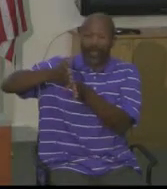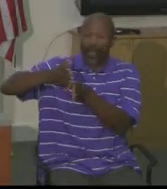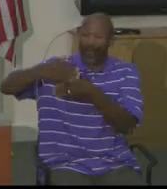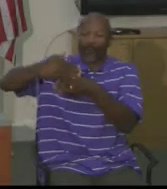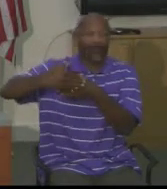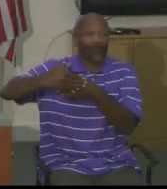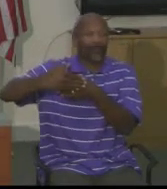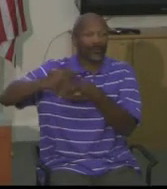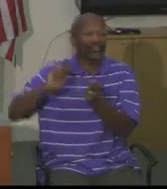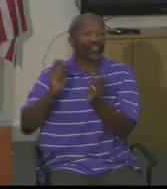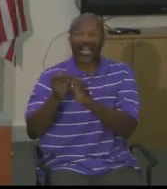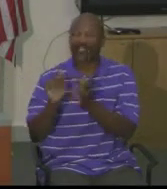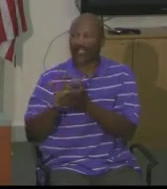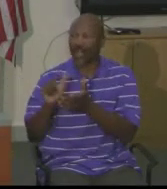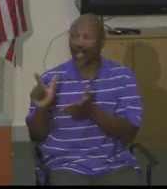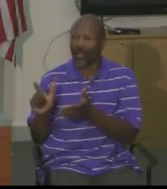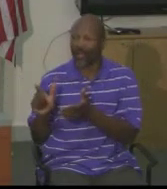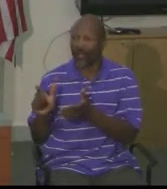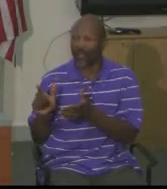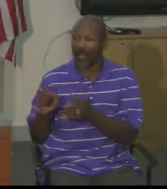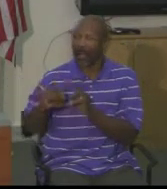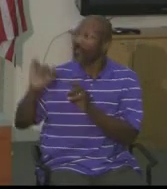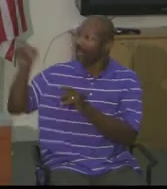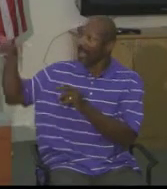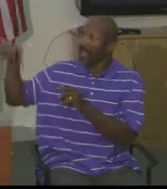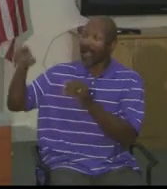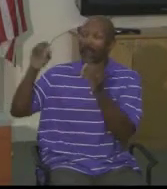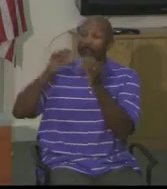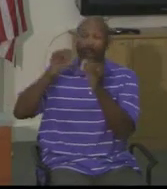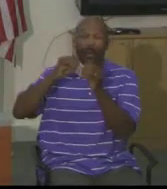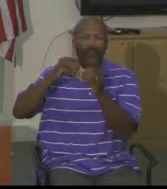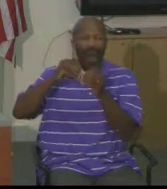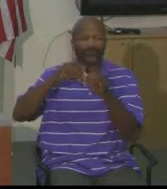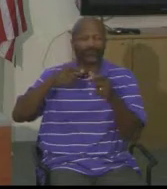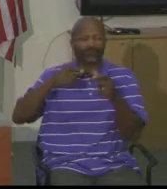parallel. So this is yet another form factor with a more dense